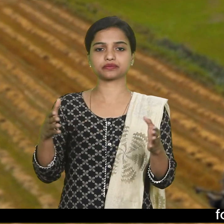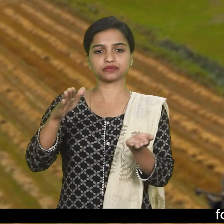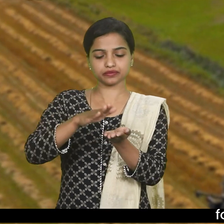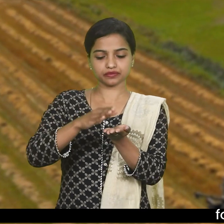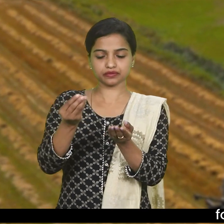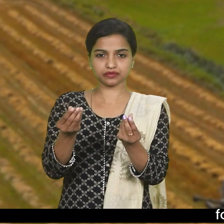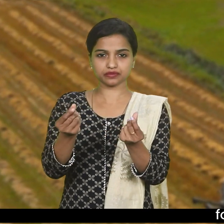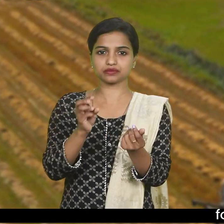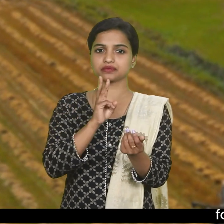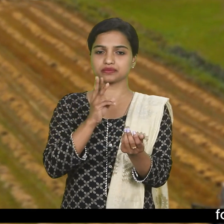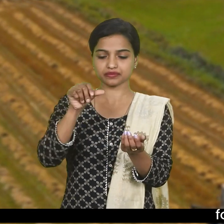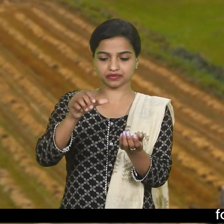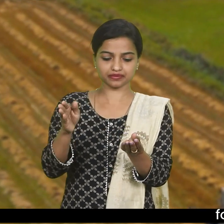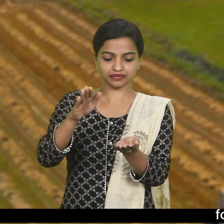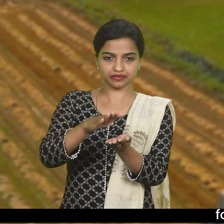contact.